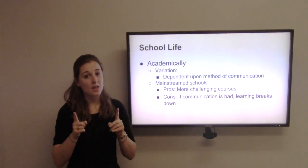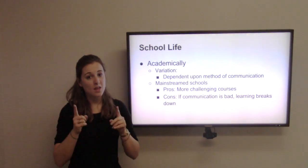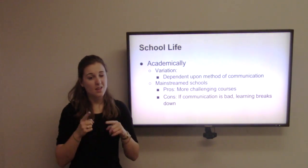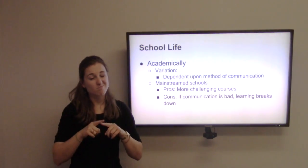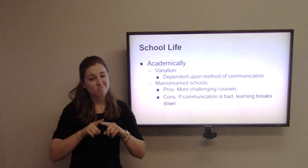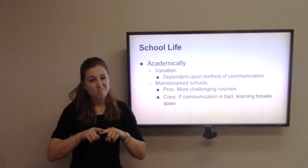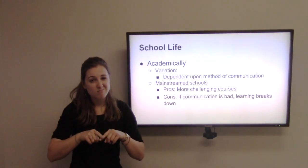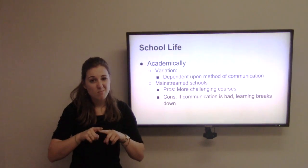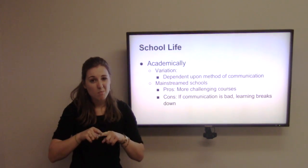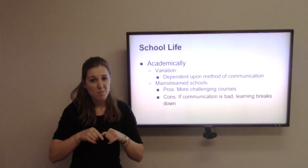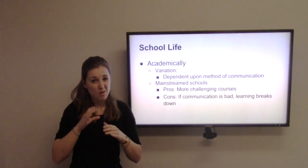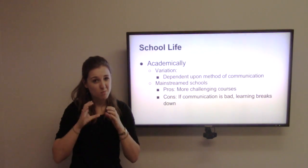communicate.